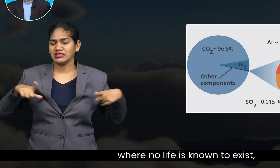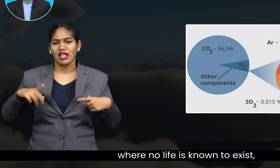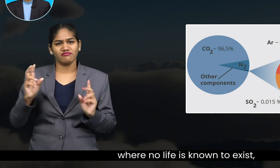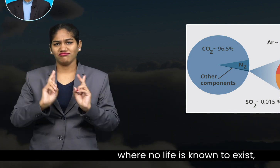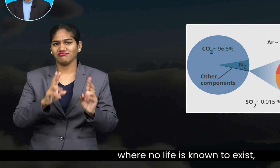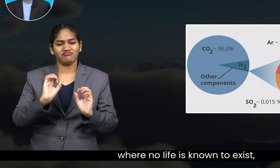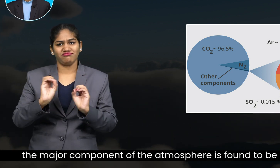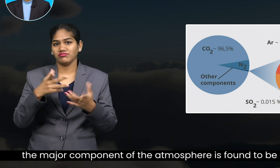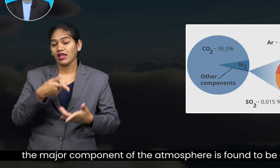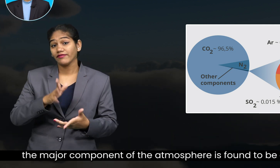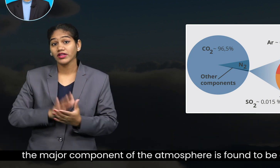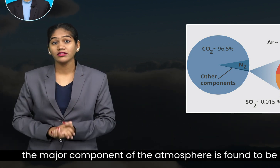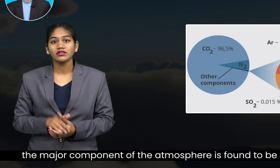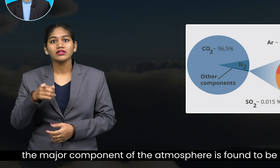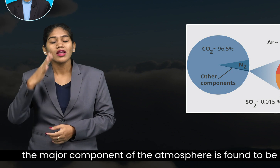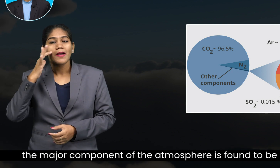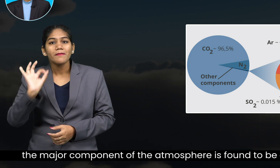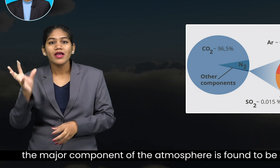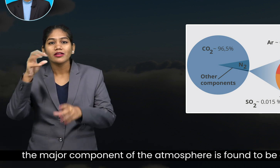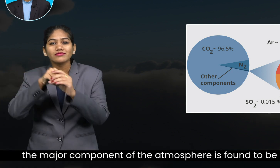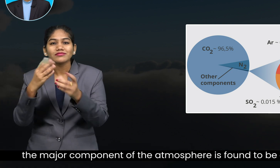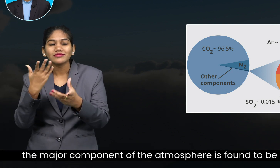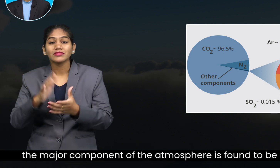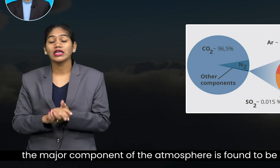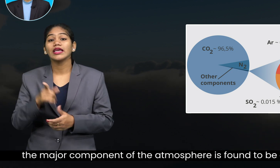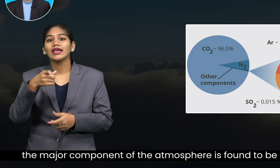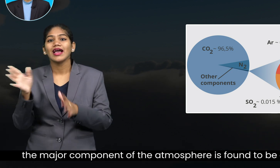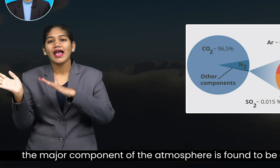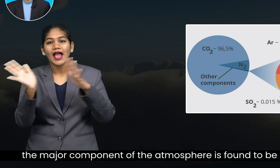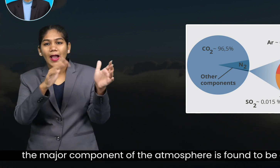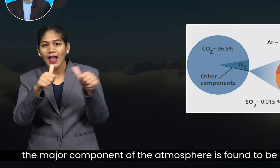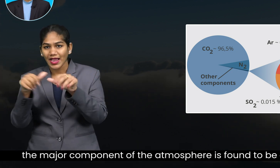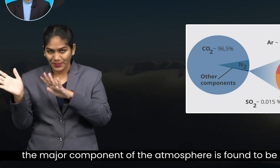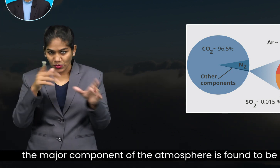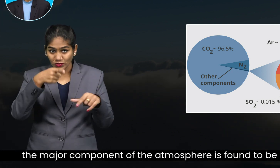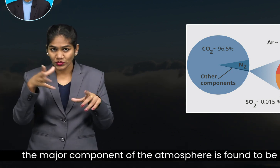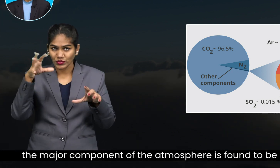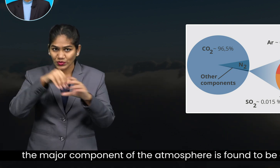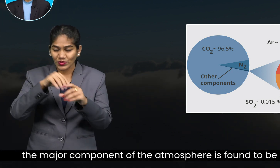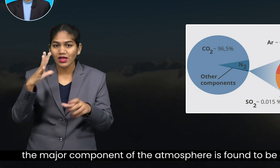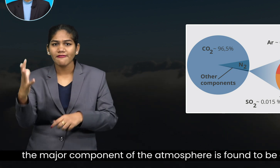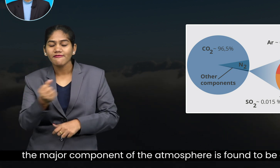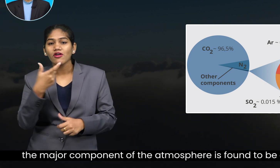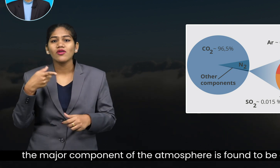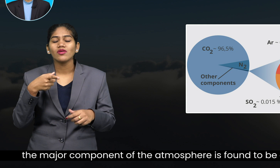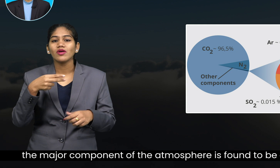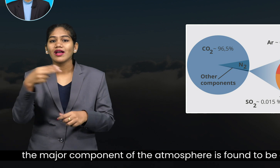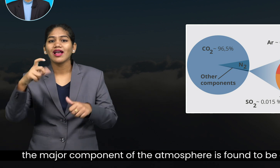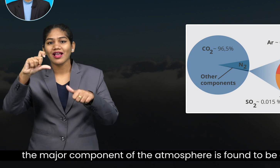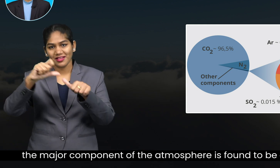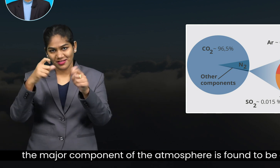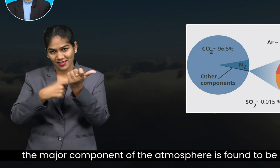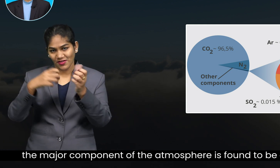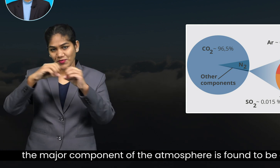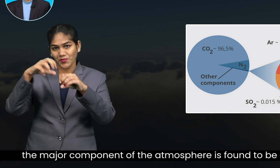exist, the major component of the atmosphere is found to be carbon